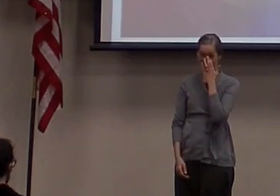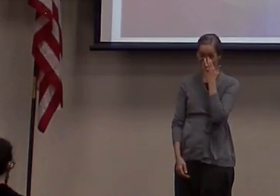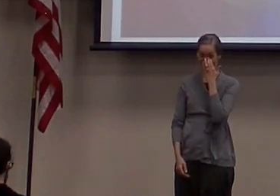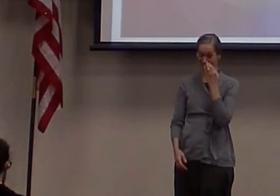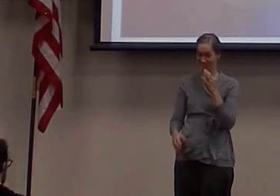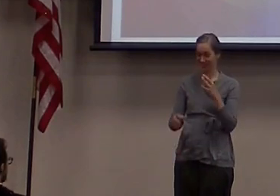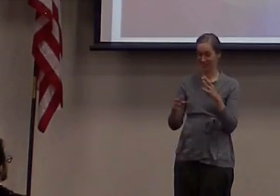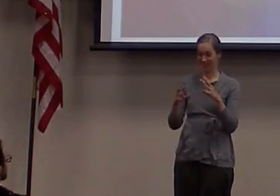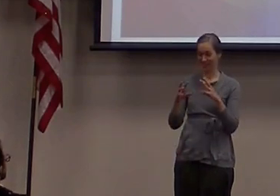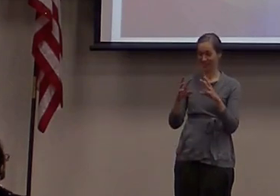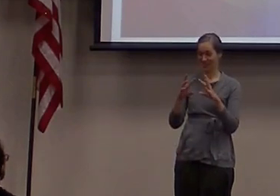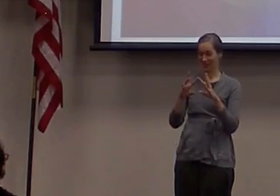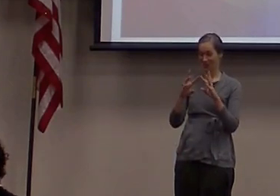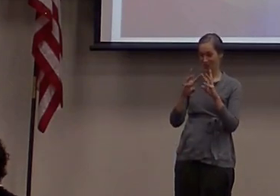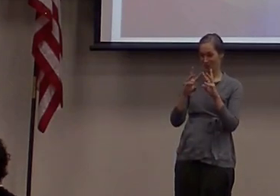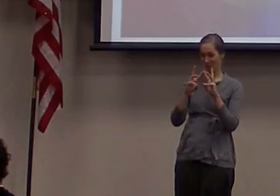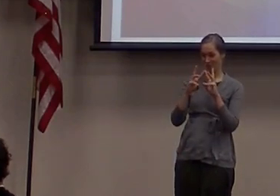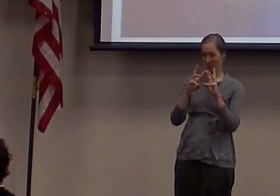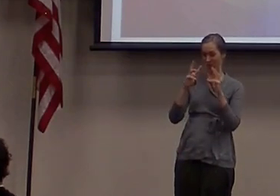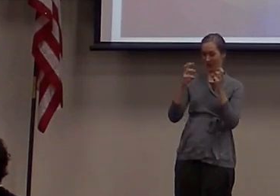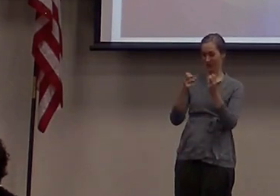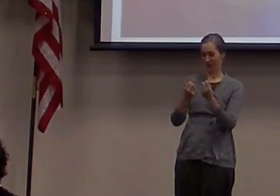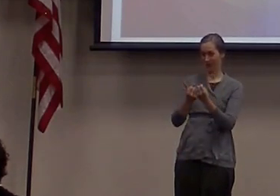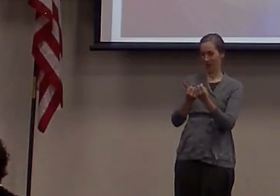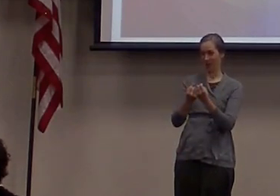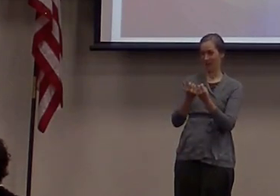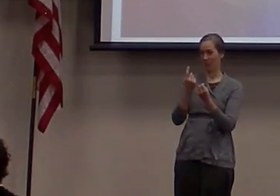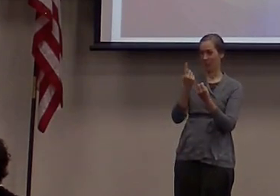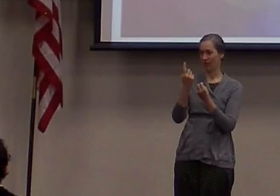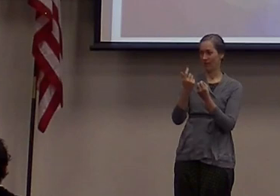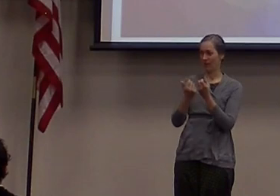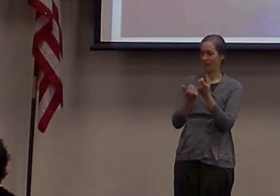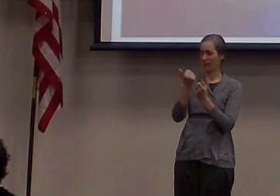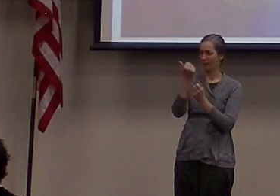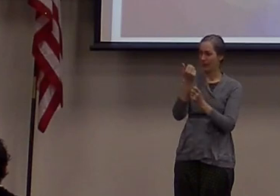The workshop's one of the most important things that happens during the year.